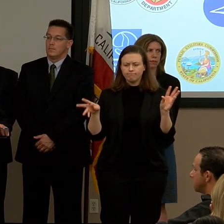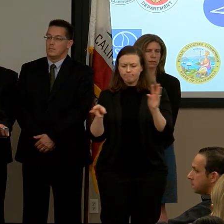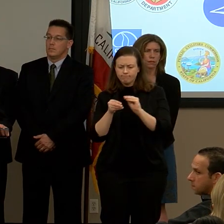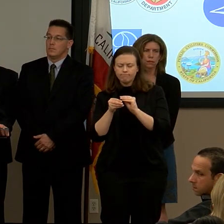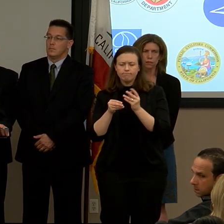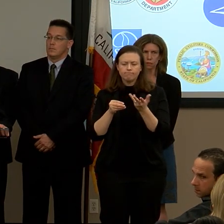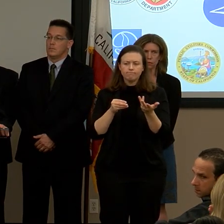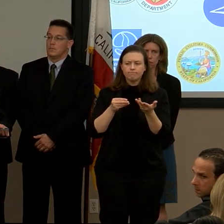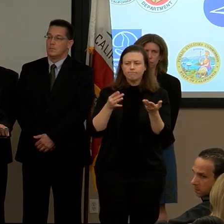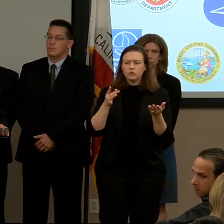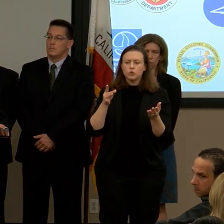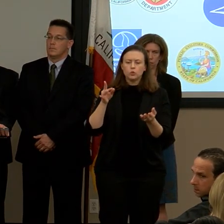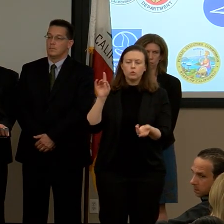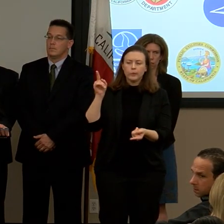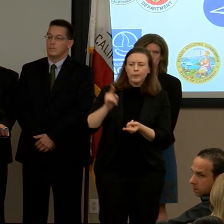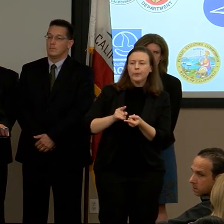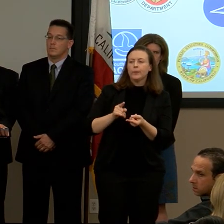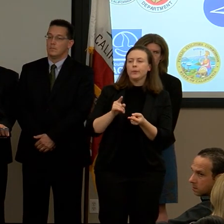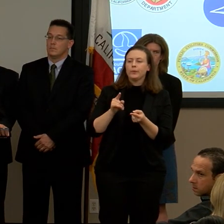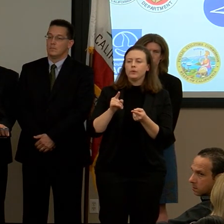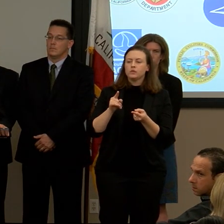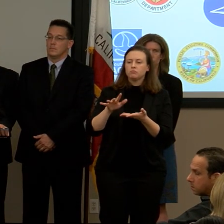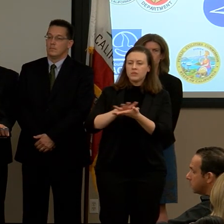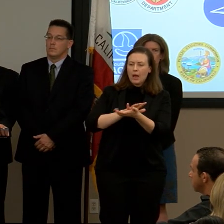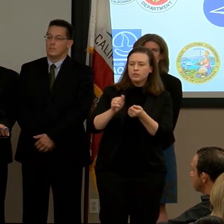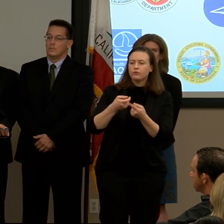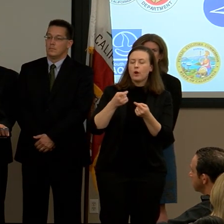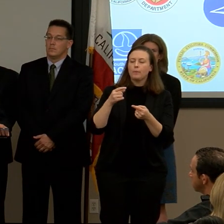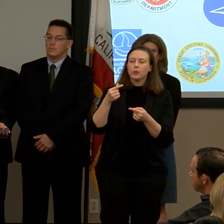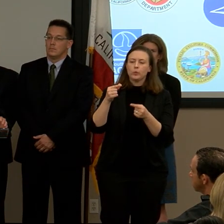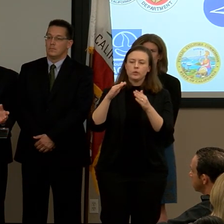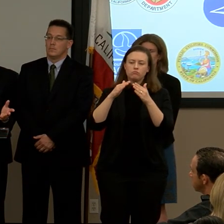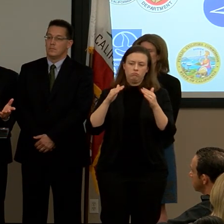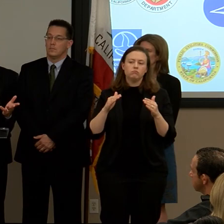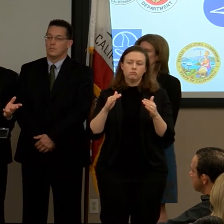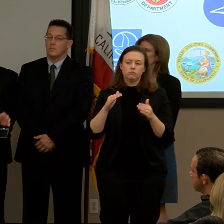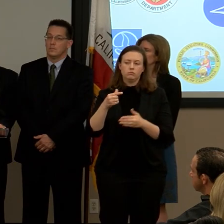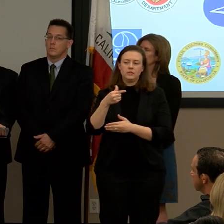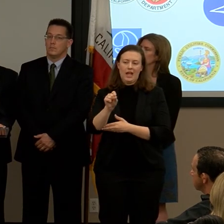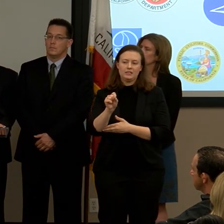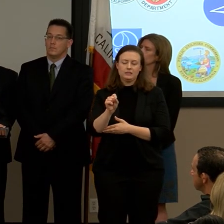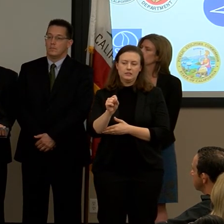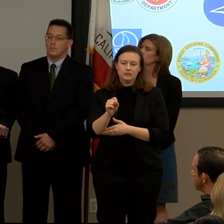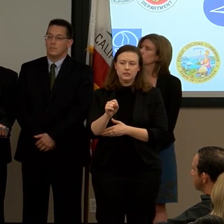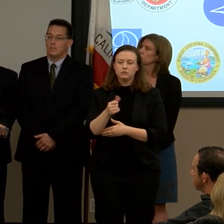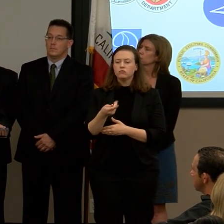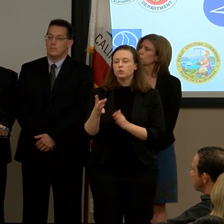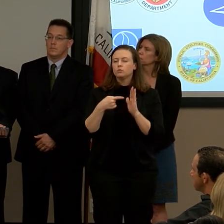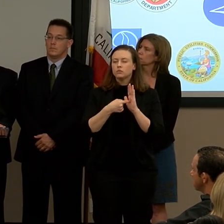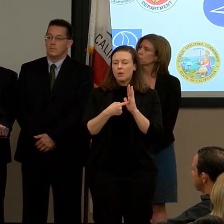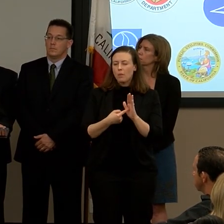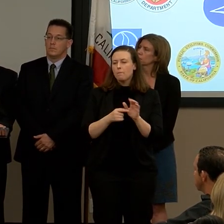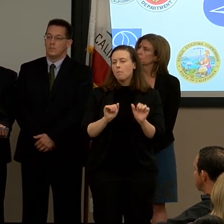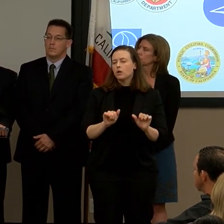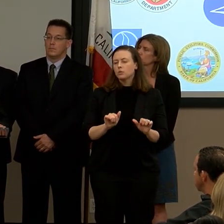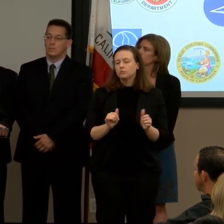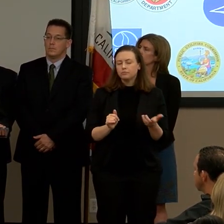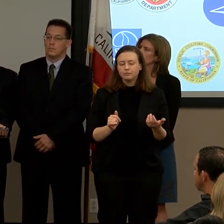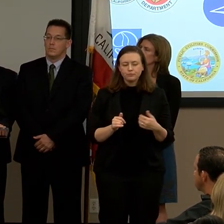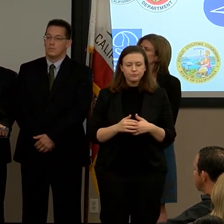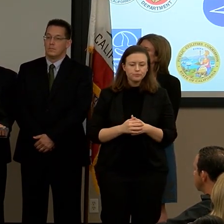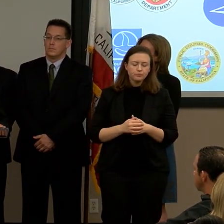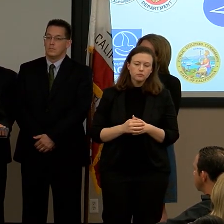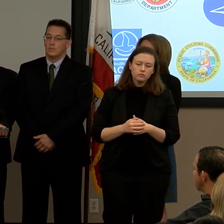program, to mitigate the emissions that were released. Several examples are possible.